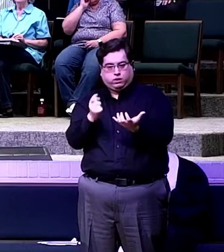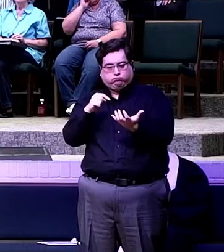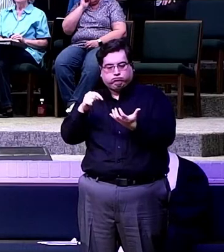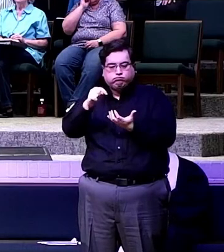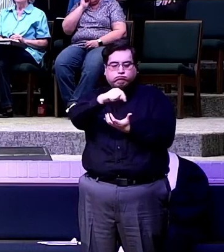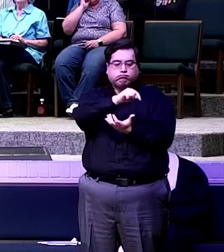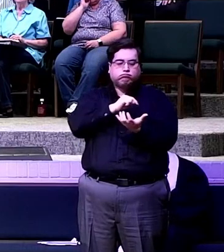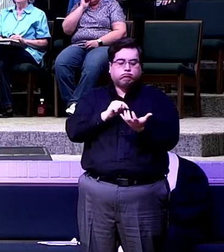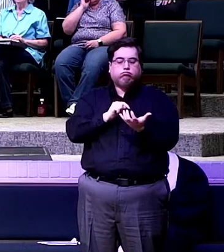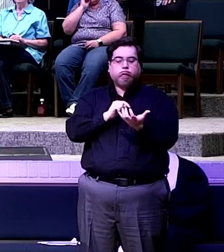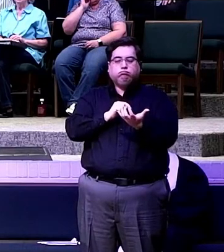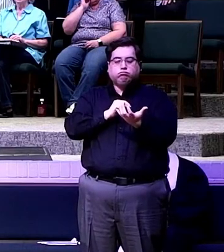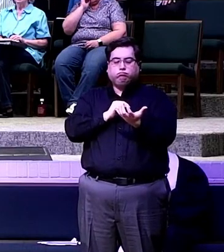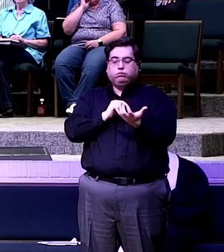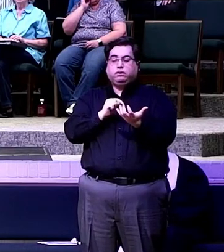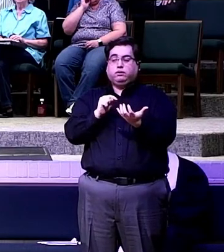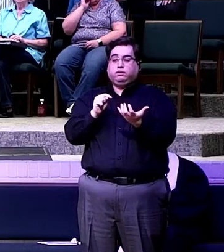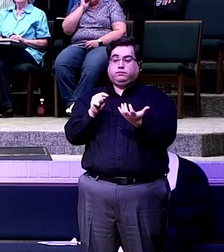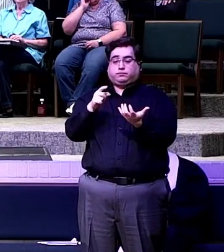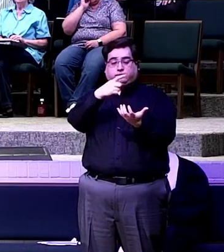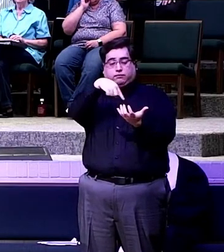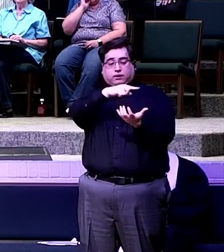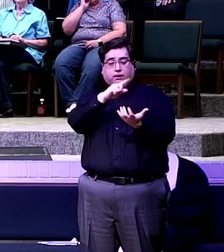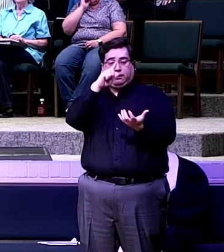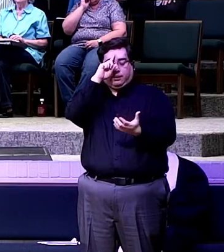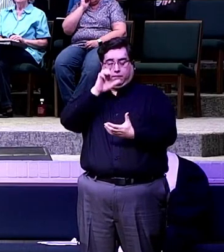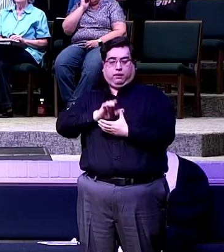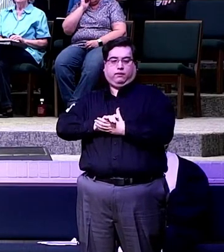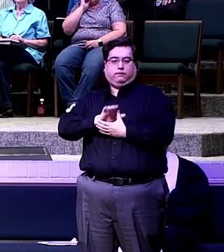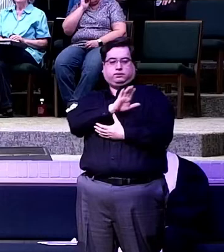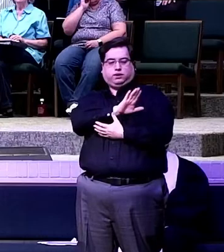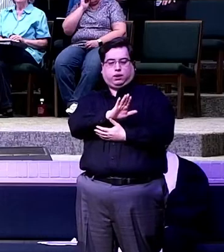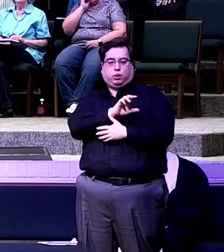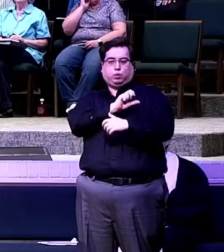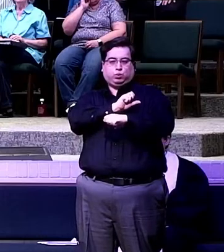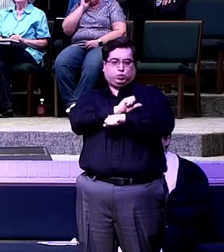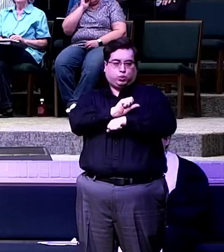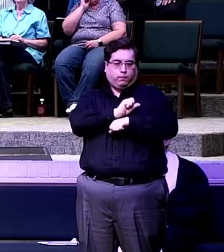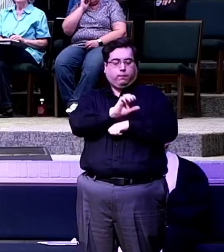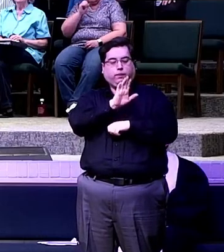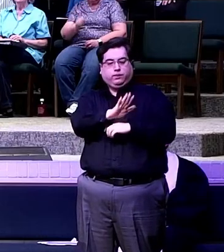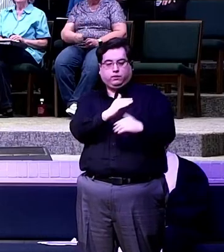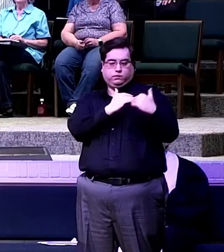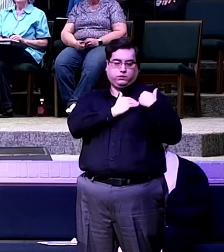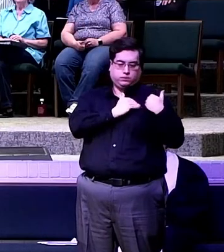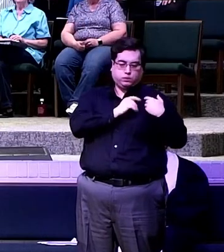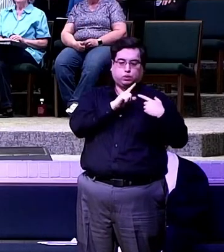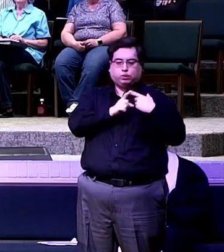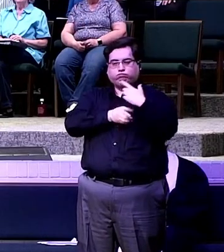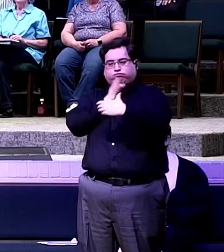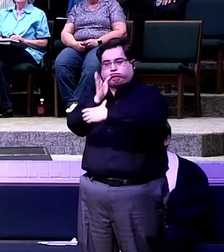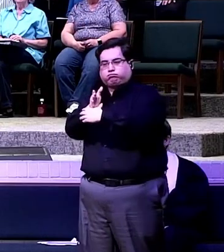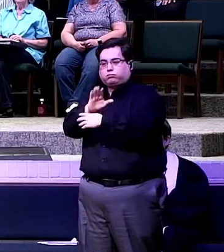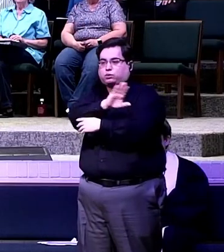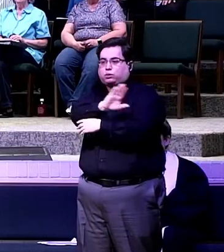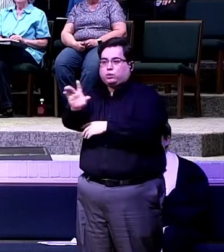who they believe that it's their job to interrupt your